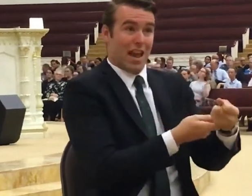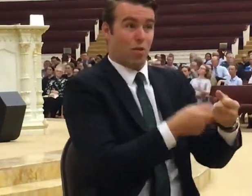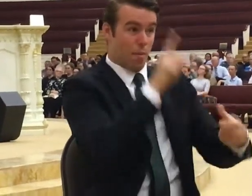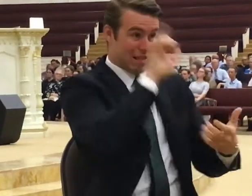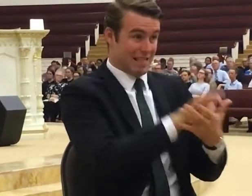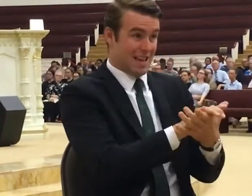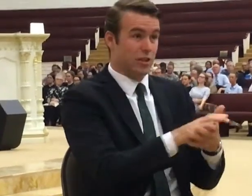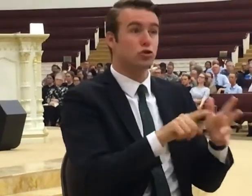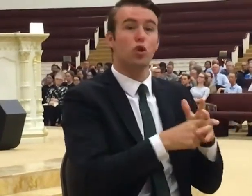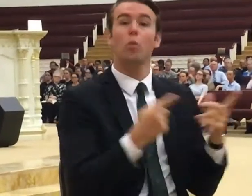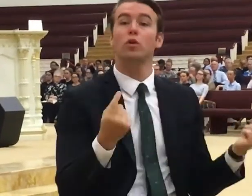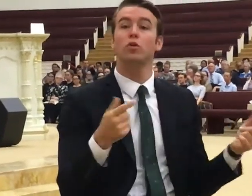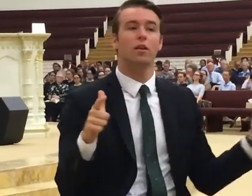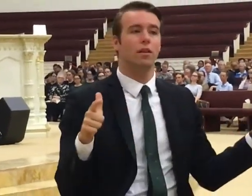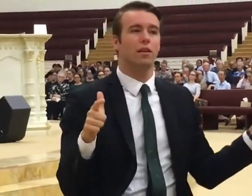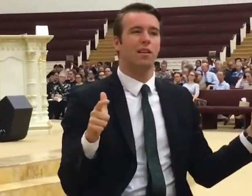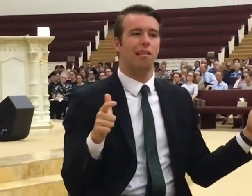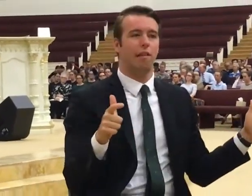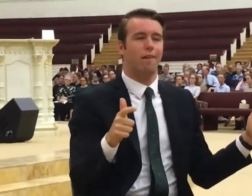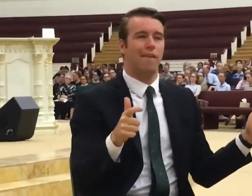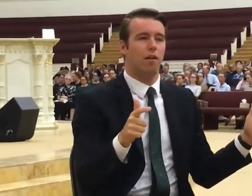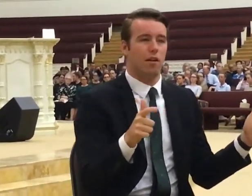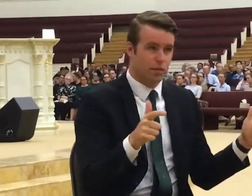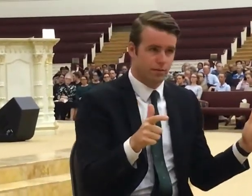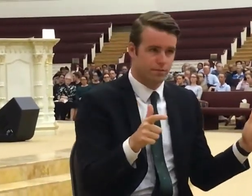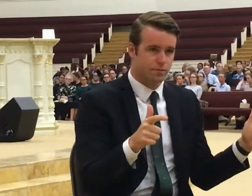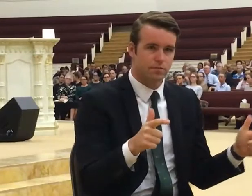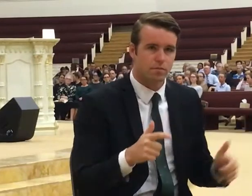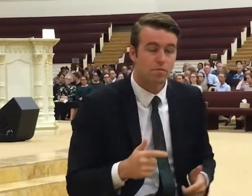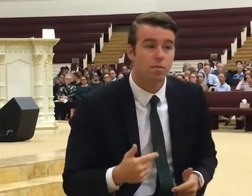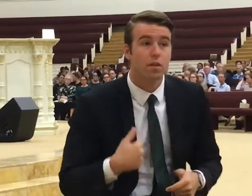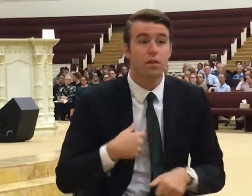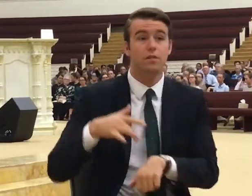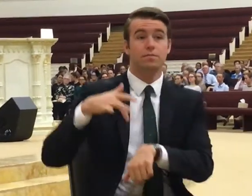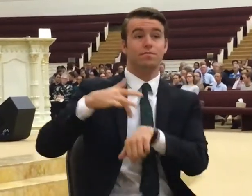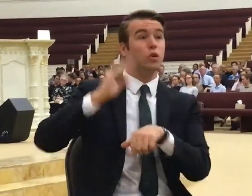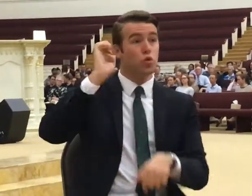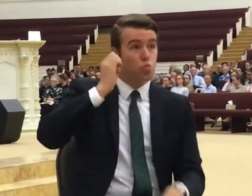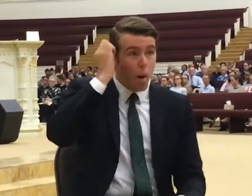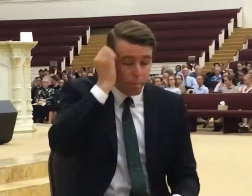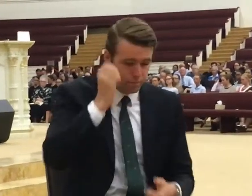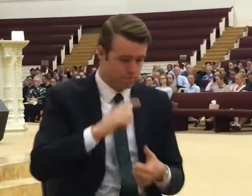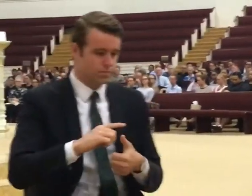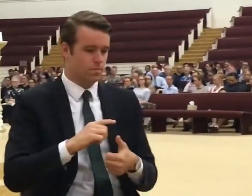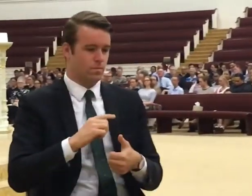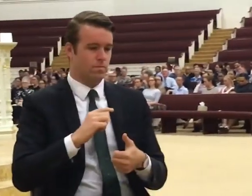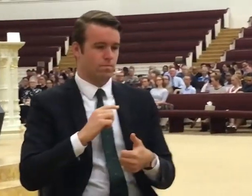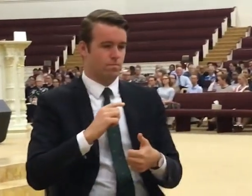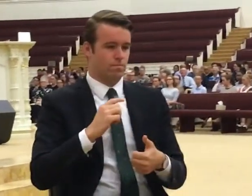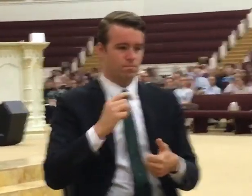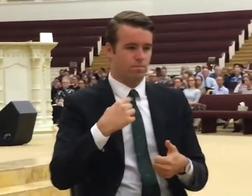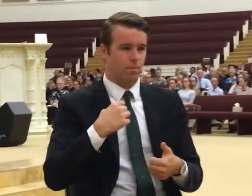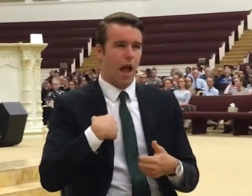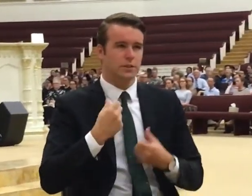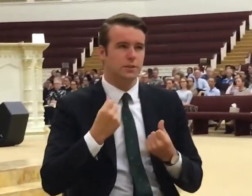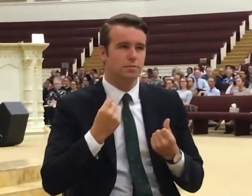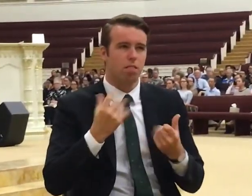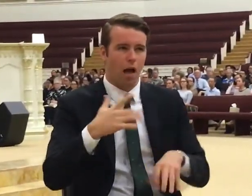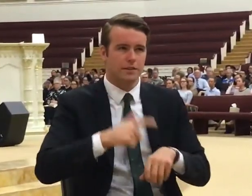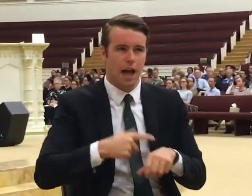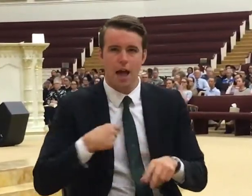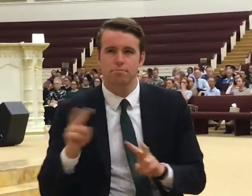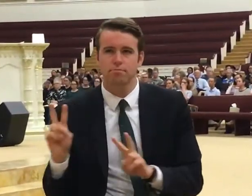And I have spent significant time in ministry in Europe, and I have watched as